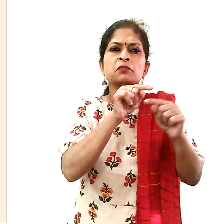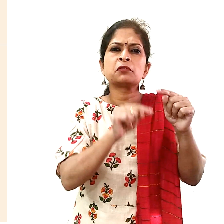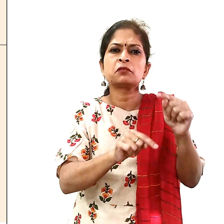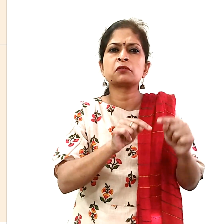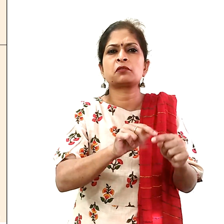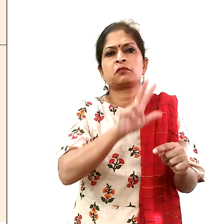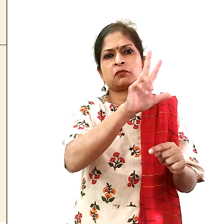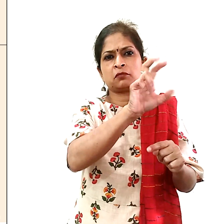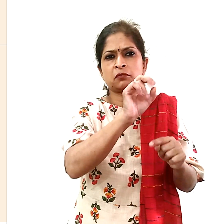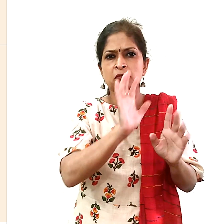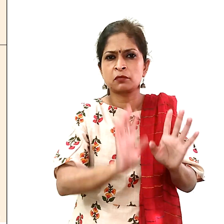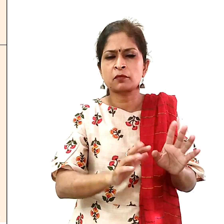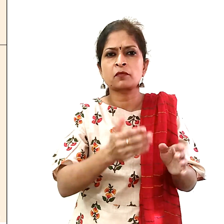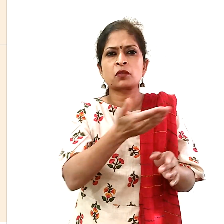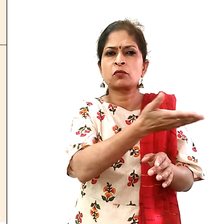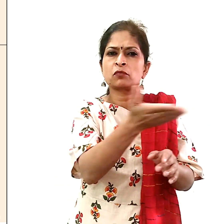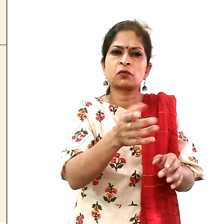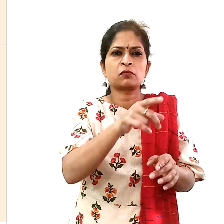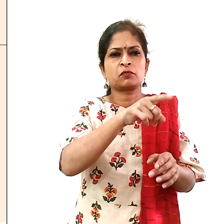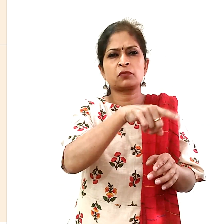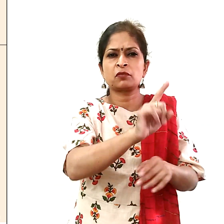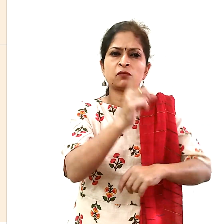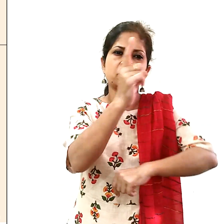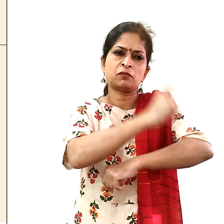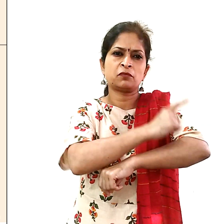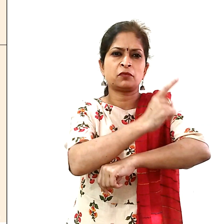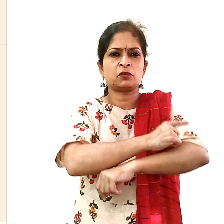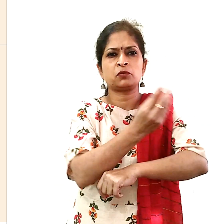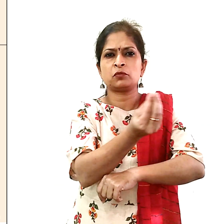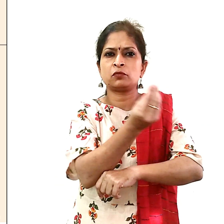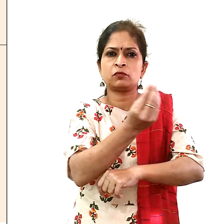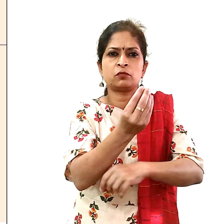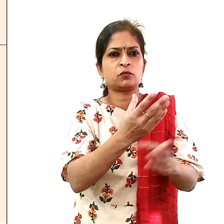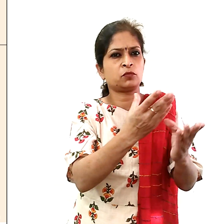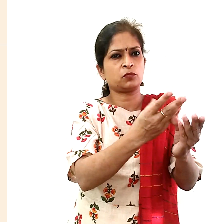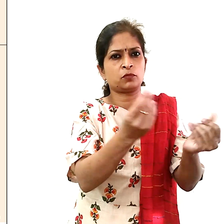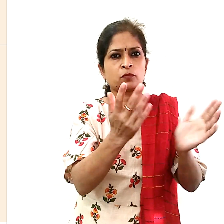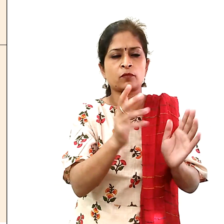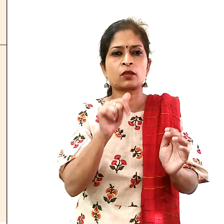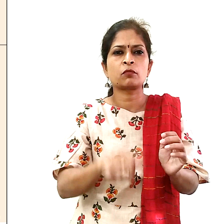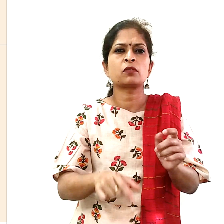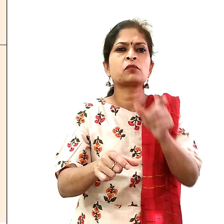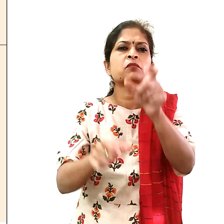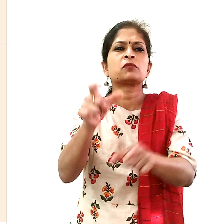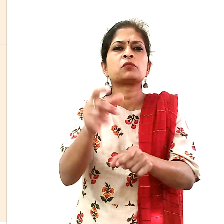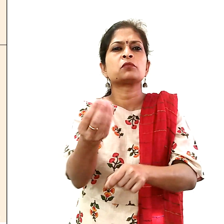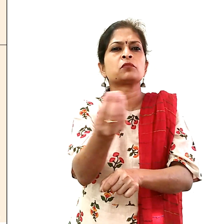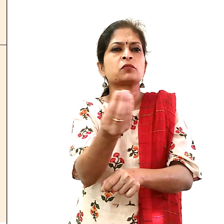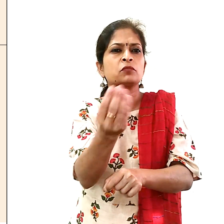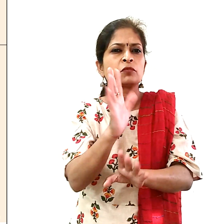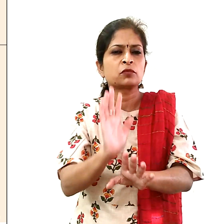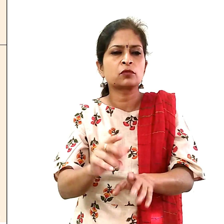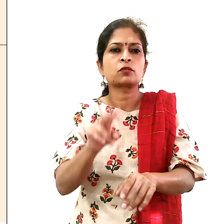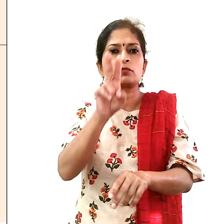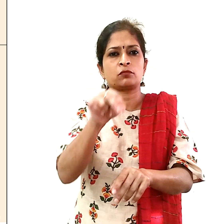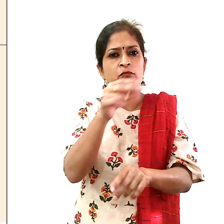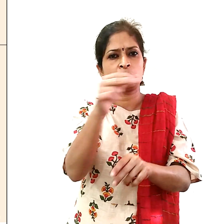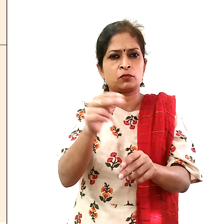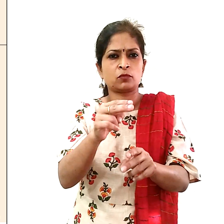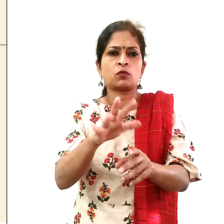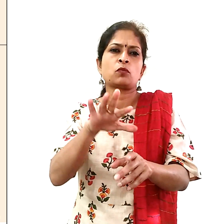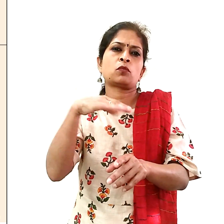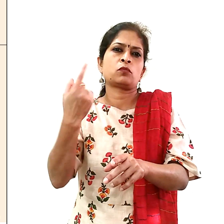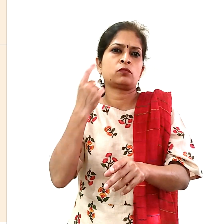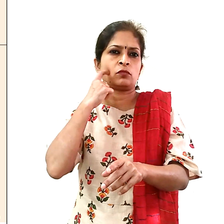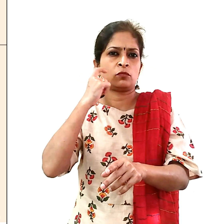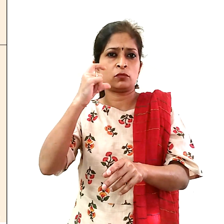so in more than 80% of the cases, it recovers within few days. A small proportion may need admission in